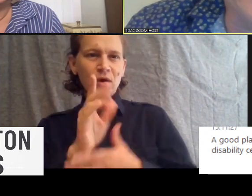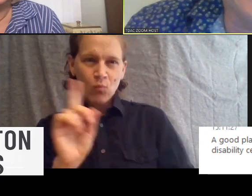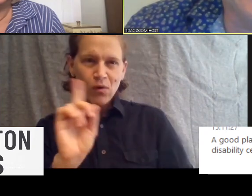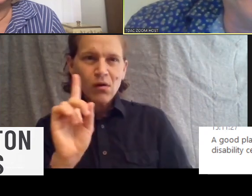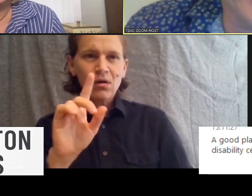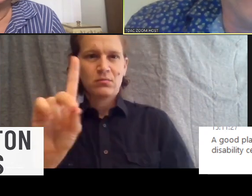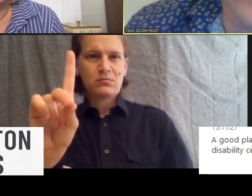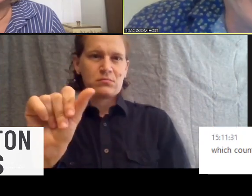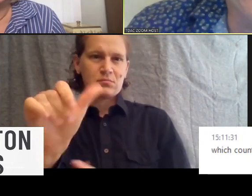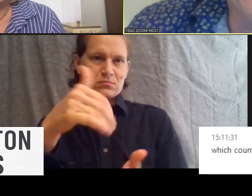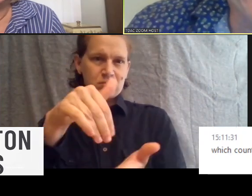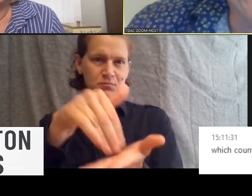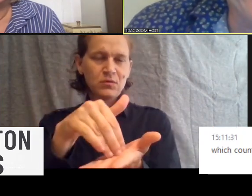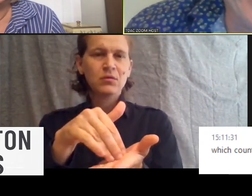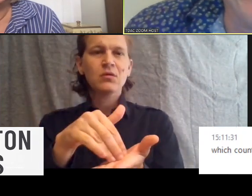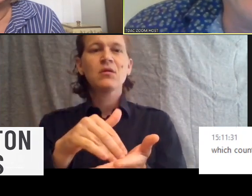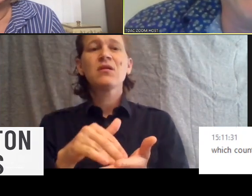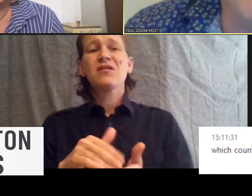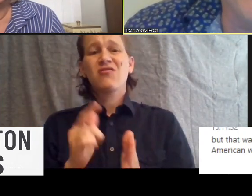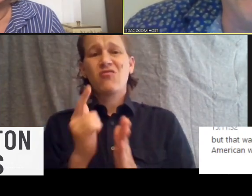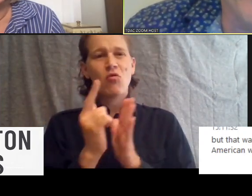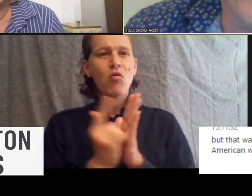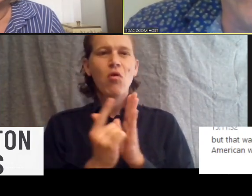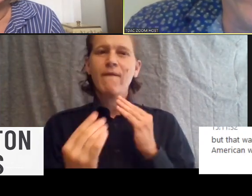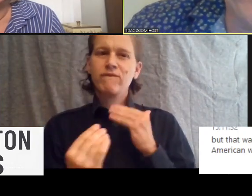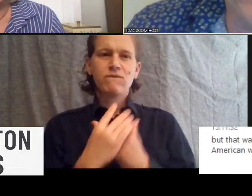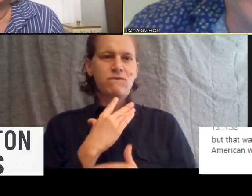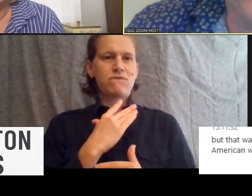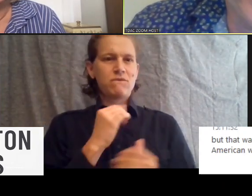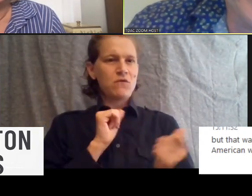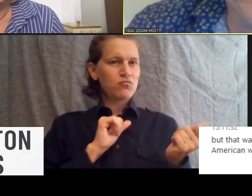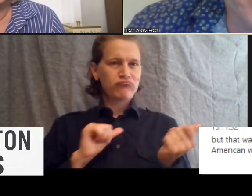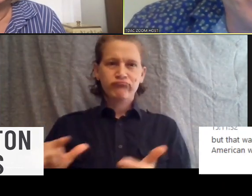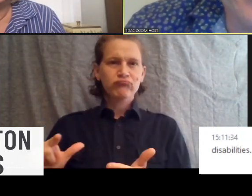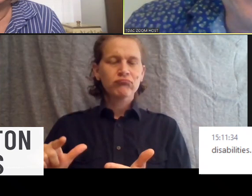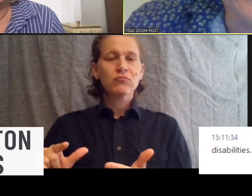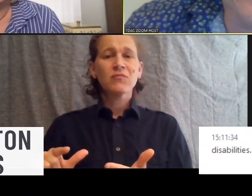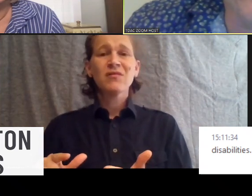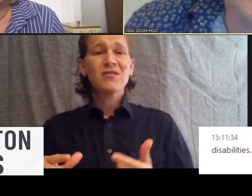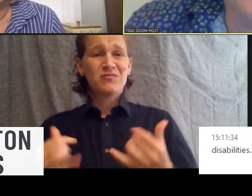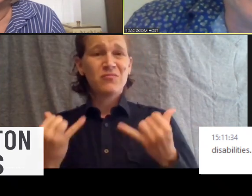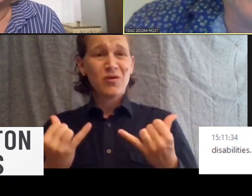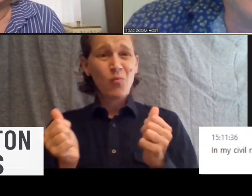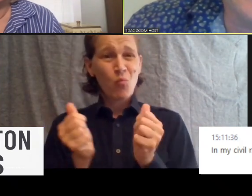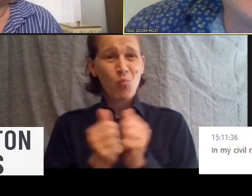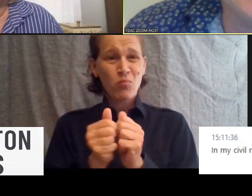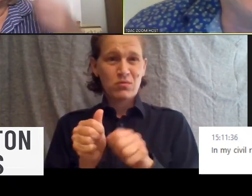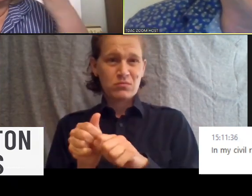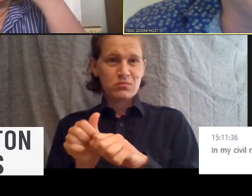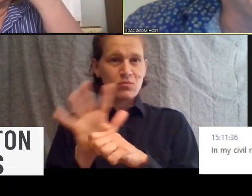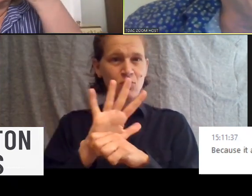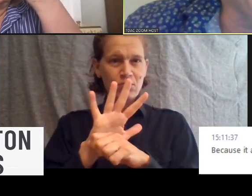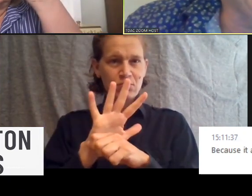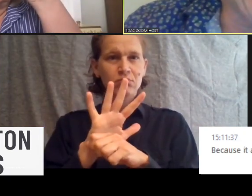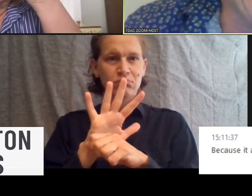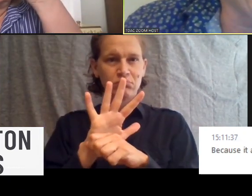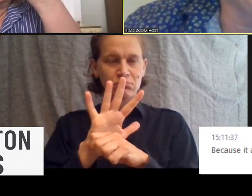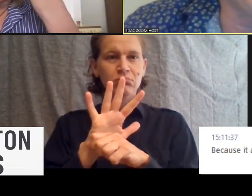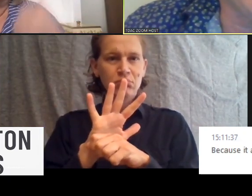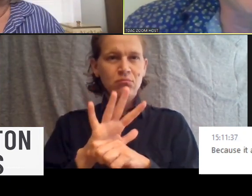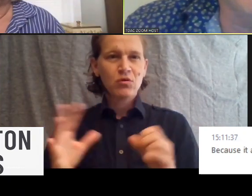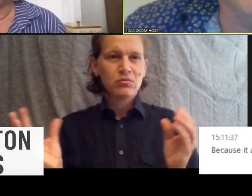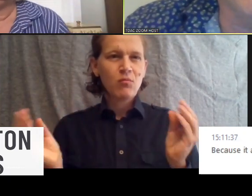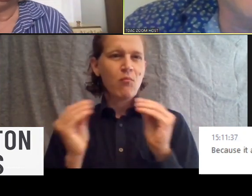all of us in some kind of way. And now, never more before, even with the pandemic, COVID-19,